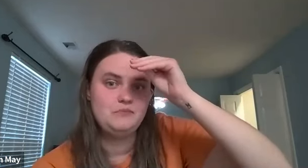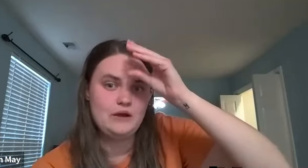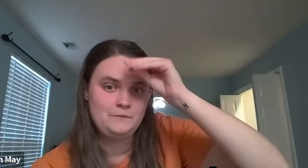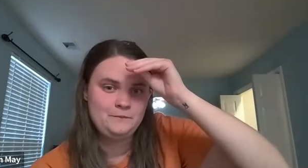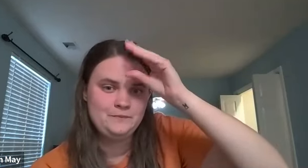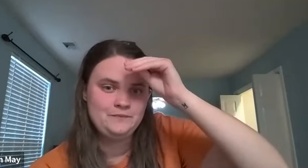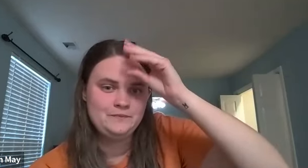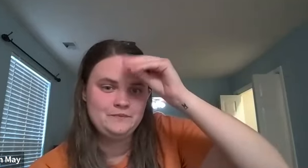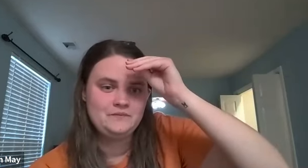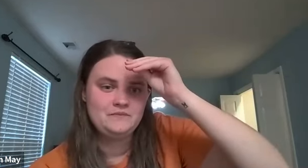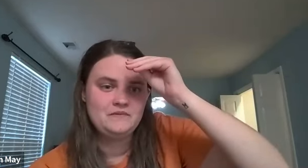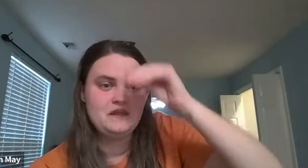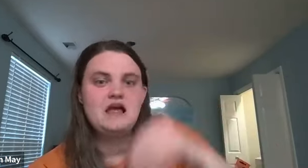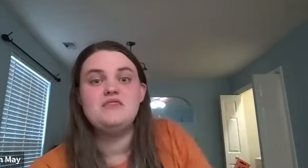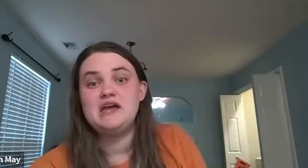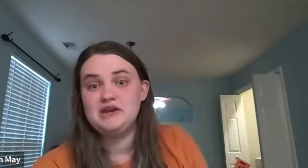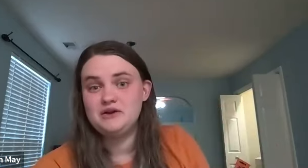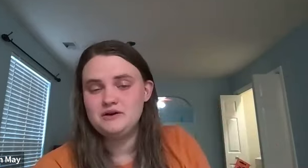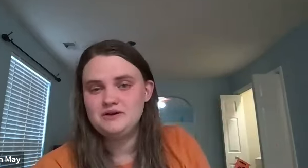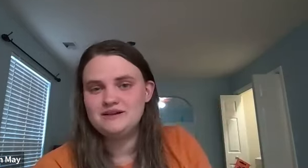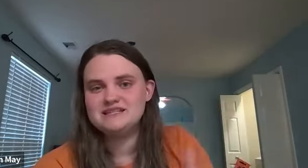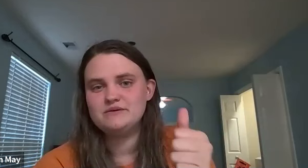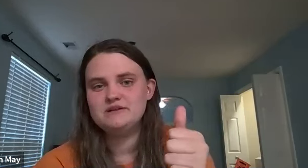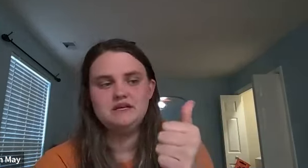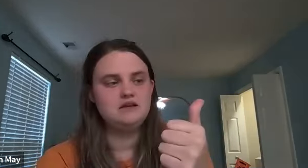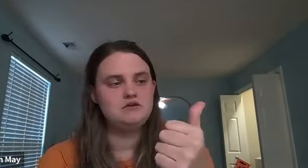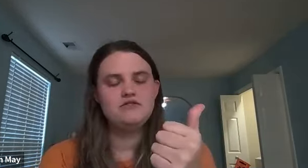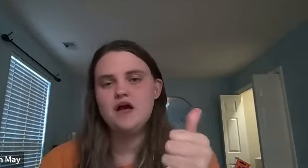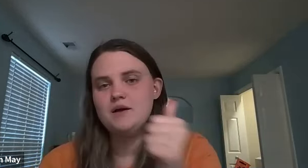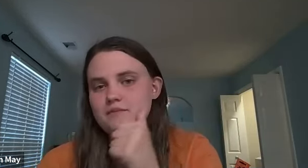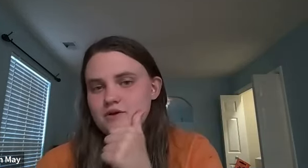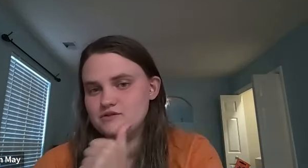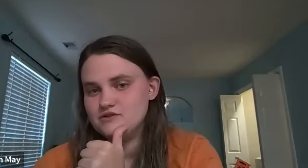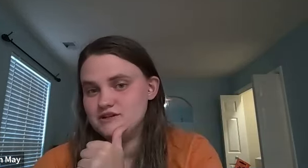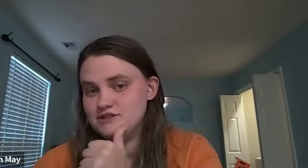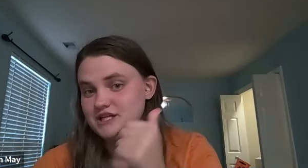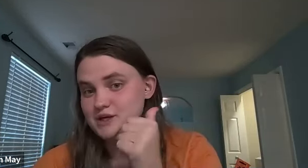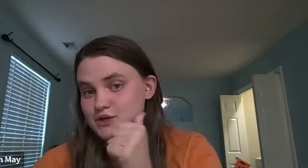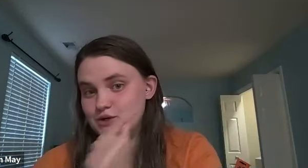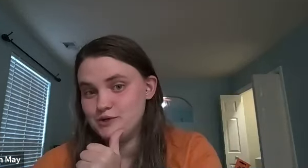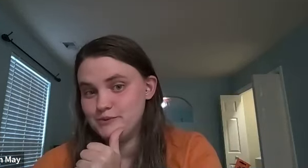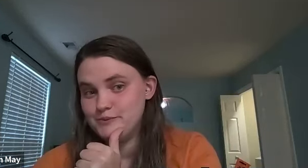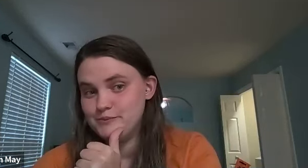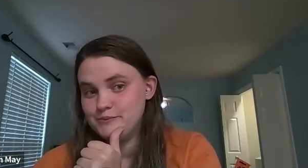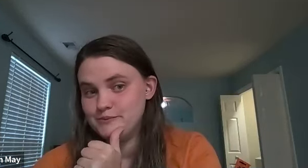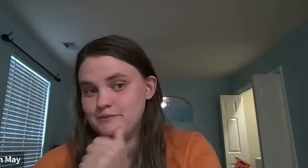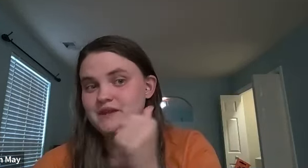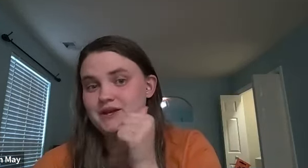boy. And then girl is going to be your thumb goes across your chin, girl.